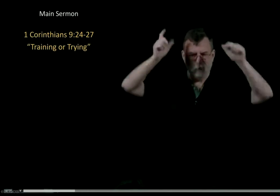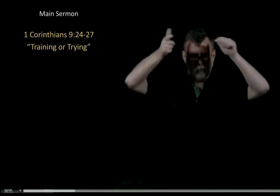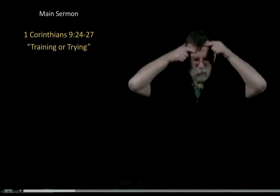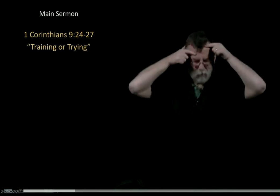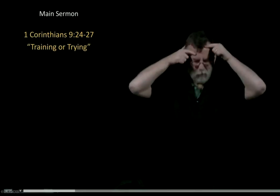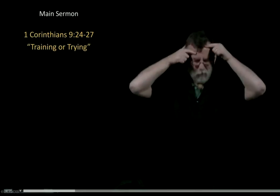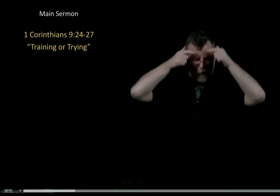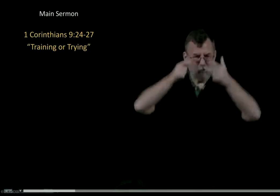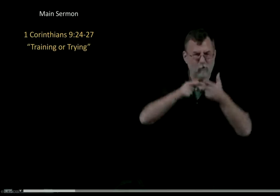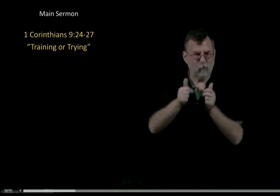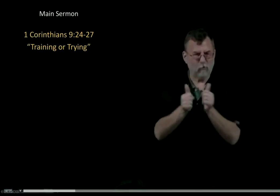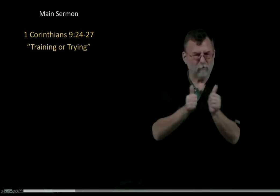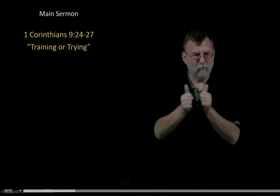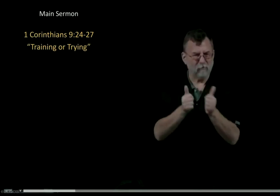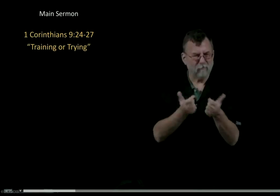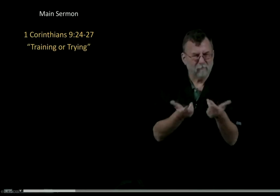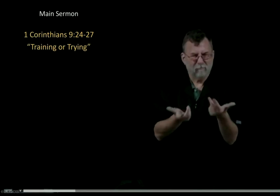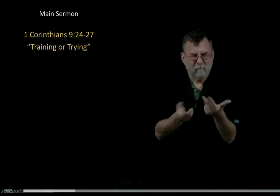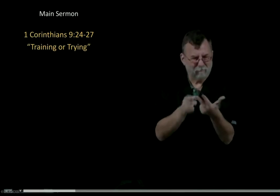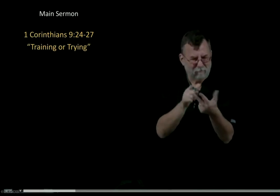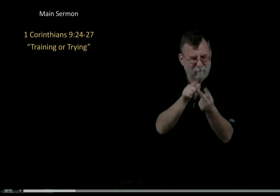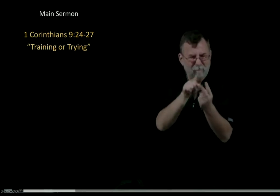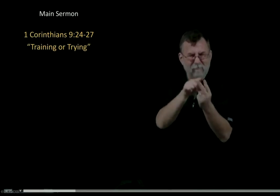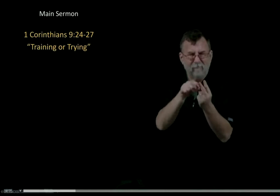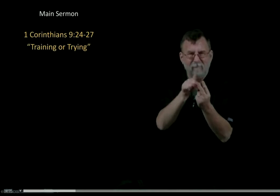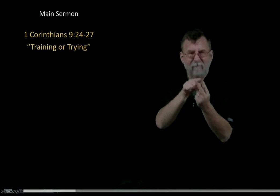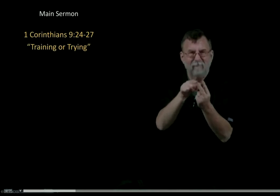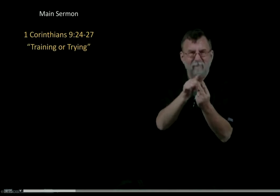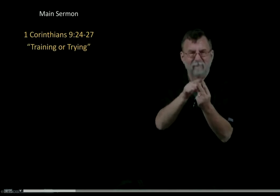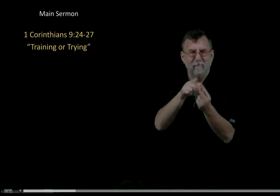What does that have to do with coaching and a crown and a race?